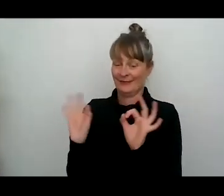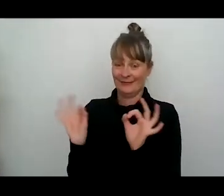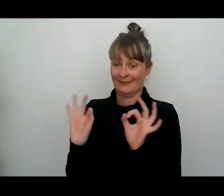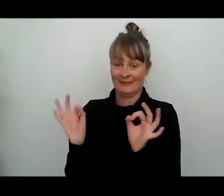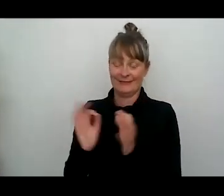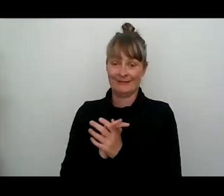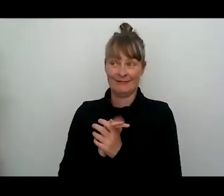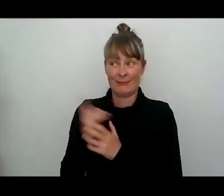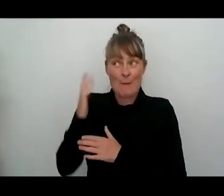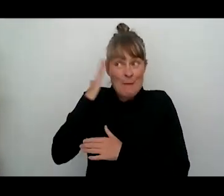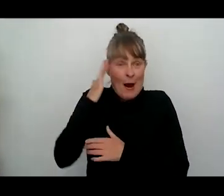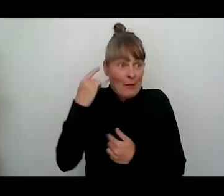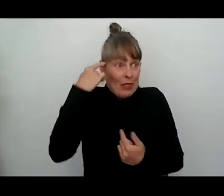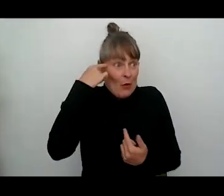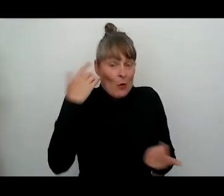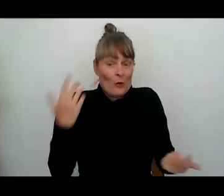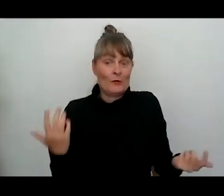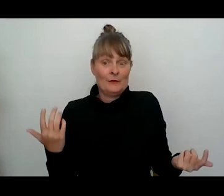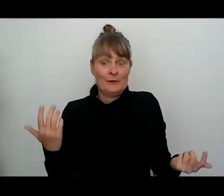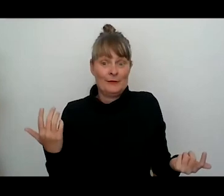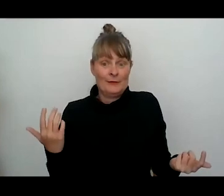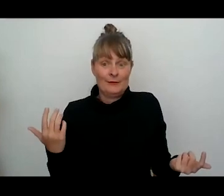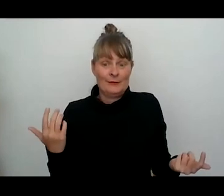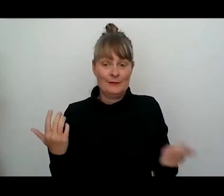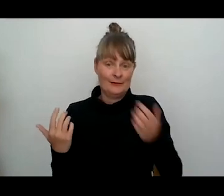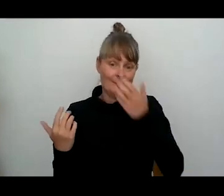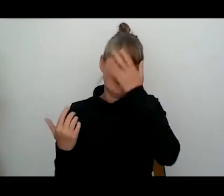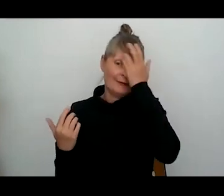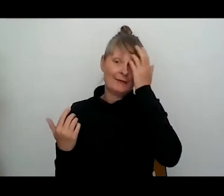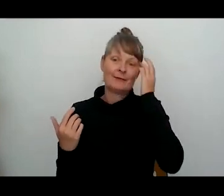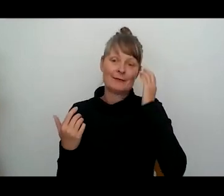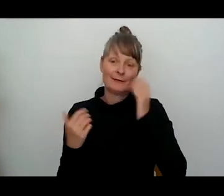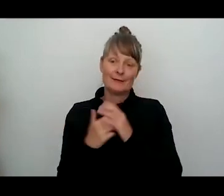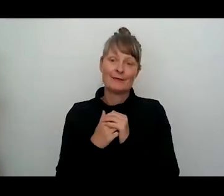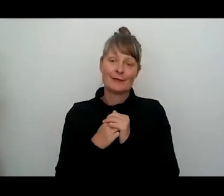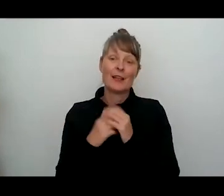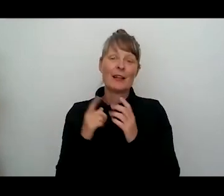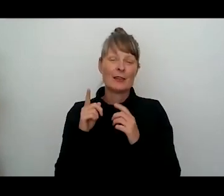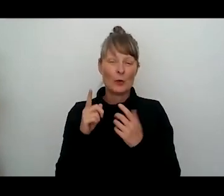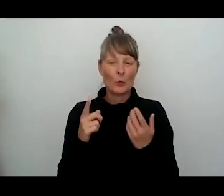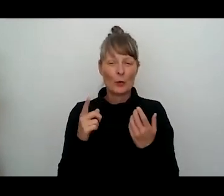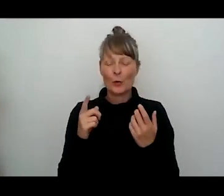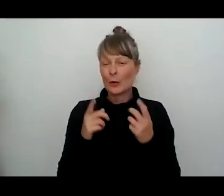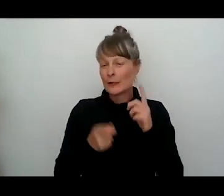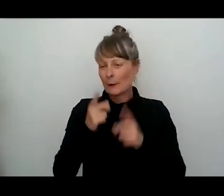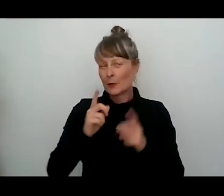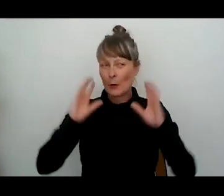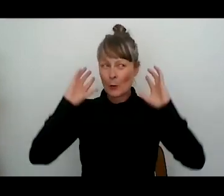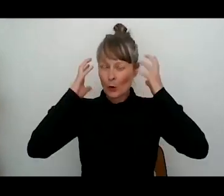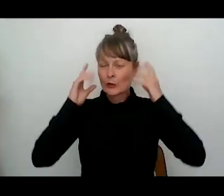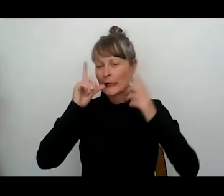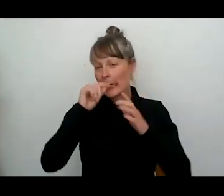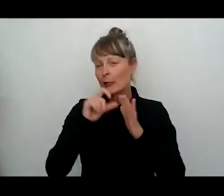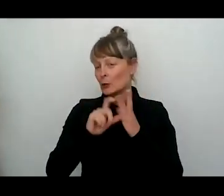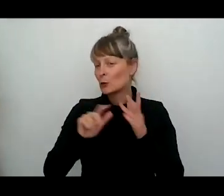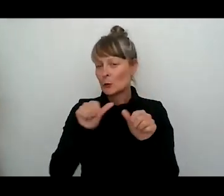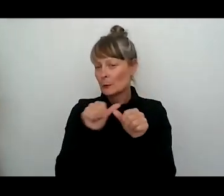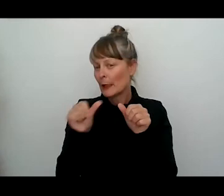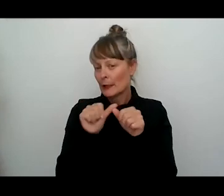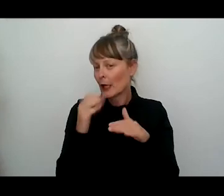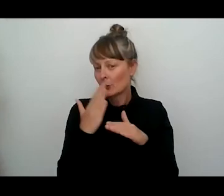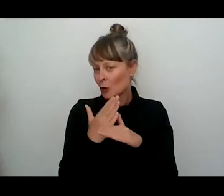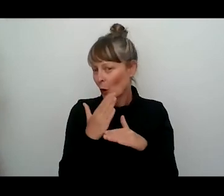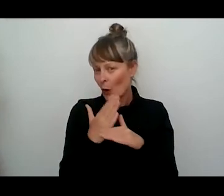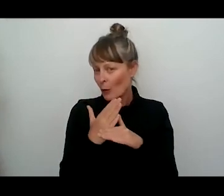That's how sometimes we don't do as well as we could as audiologists. And there's a lot of work we still need to